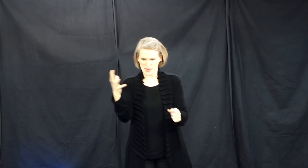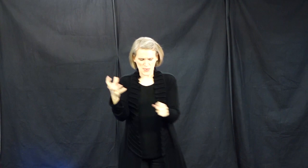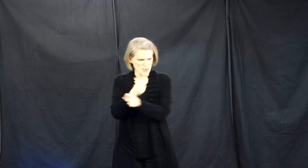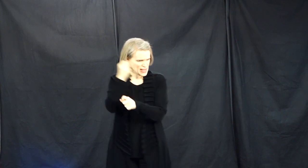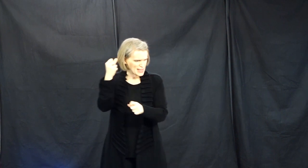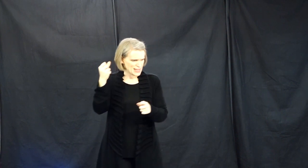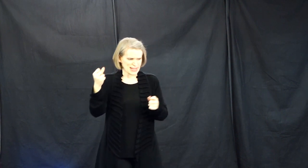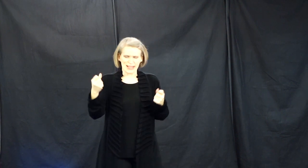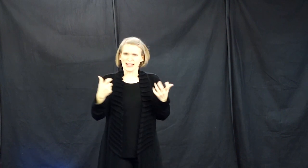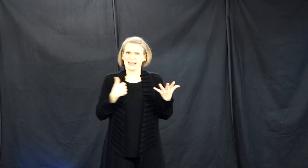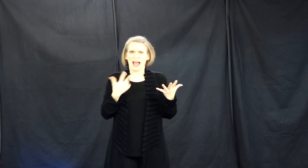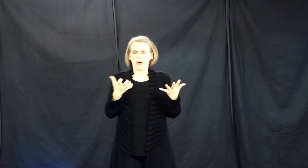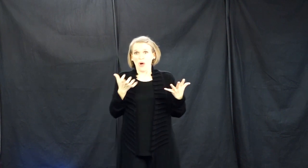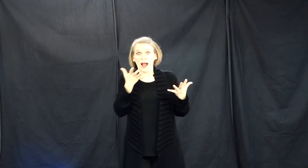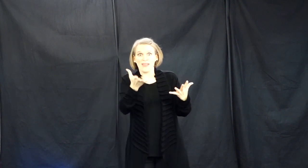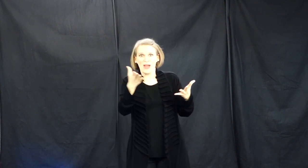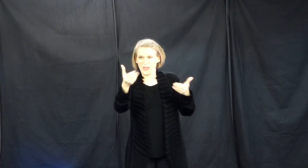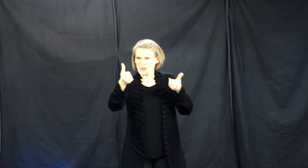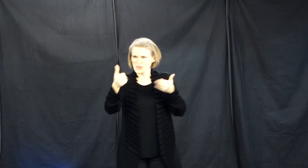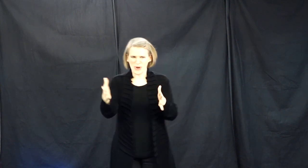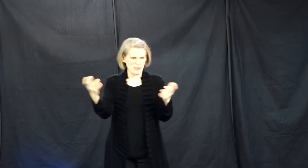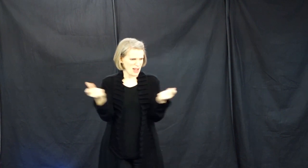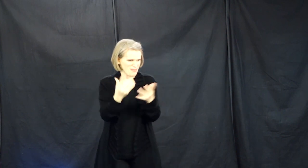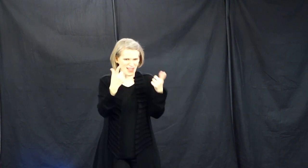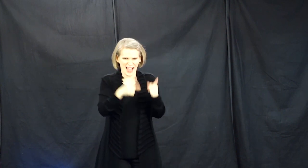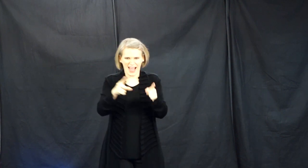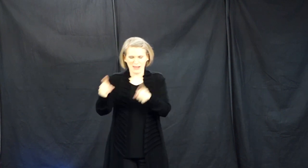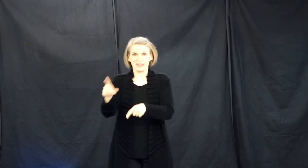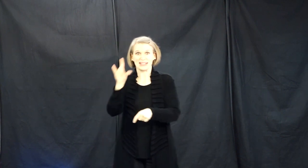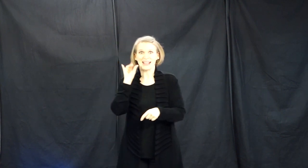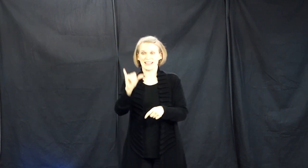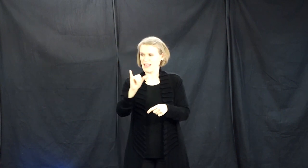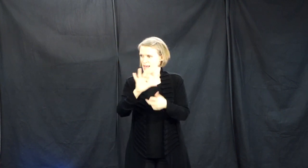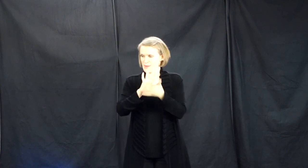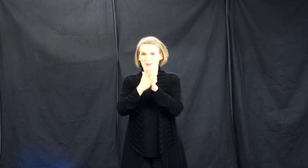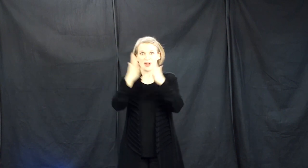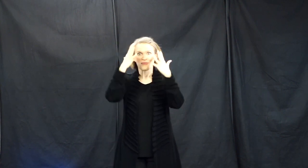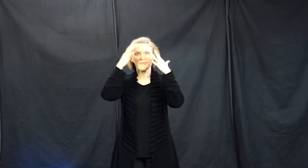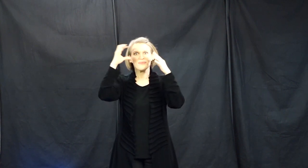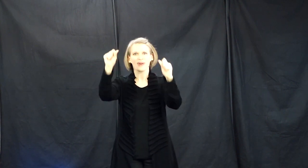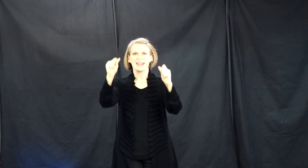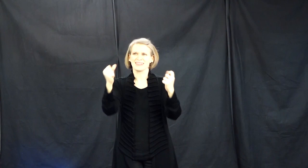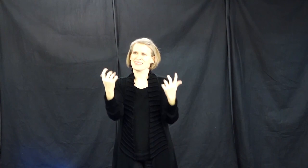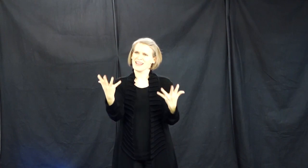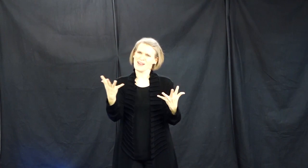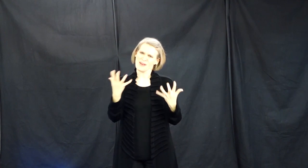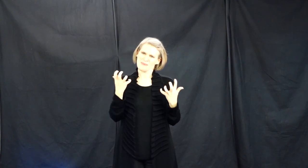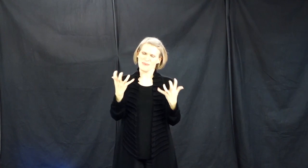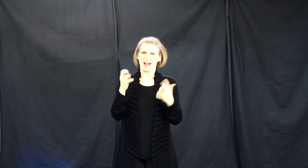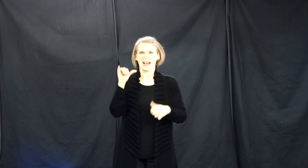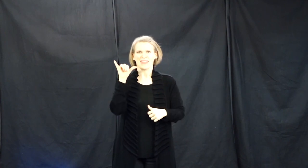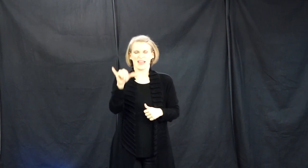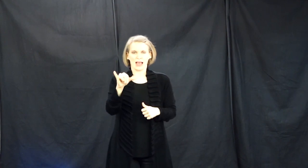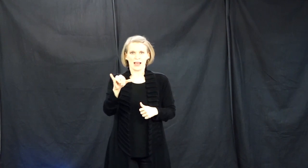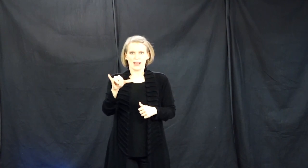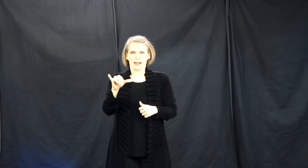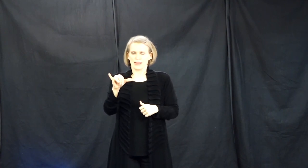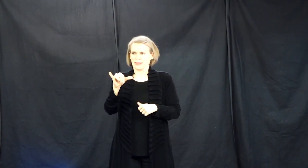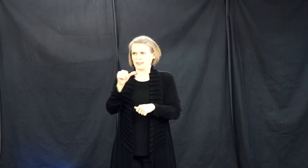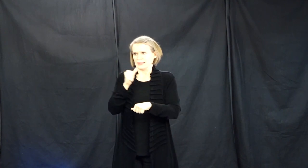be in the room where it happens, the room where it happens, the room where it happens. You've kept me from the room